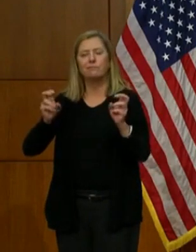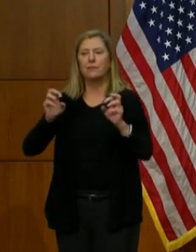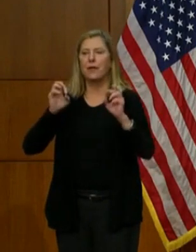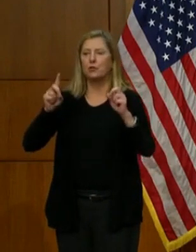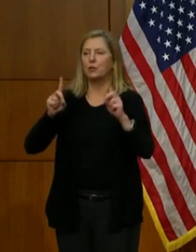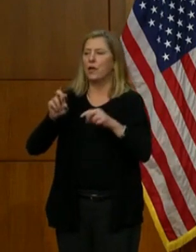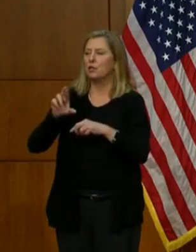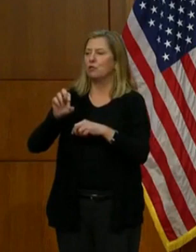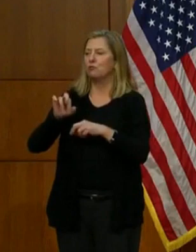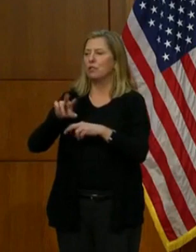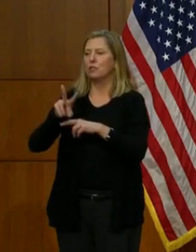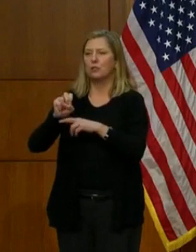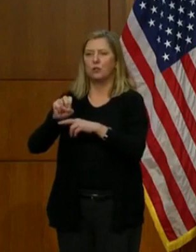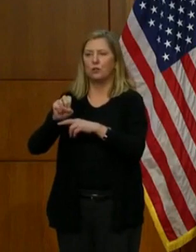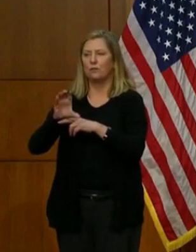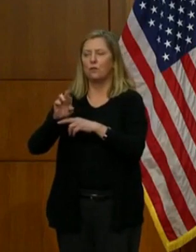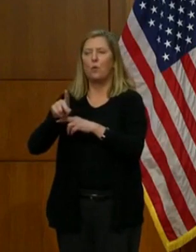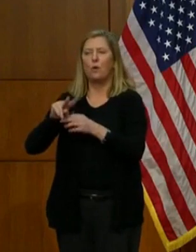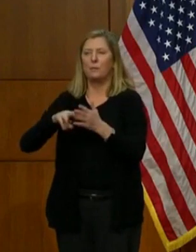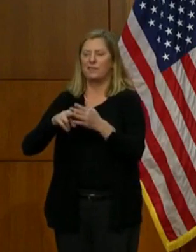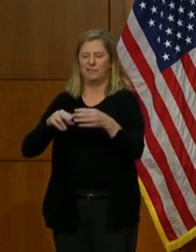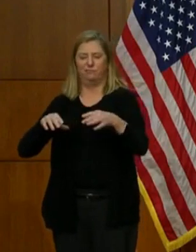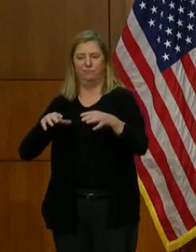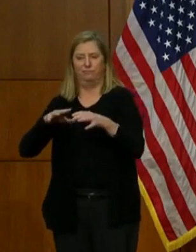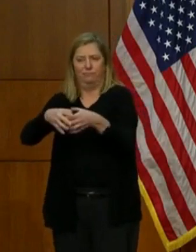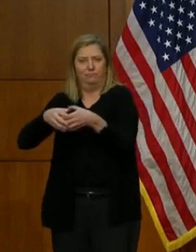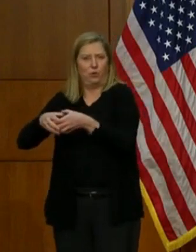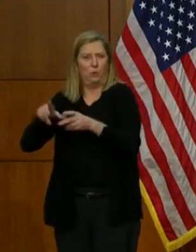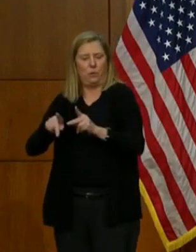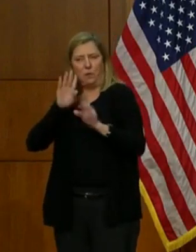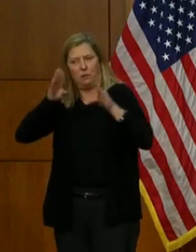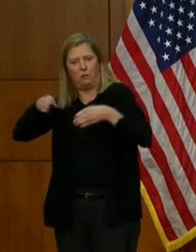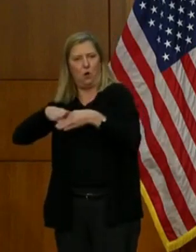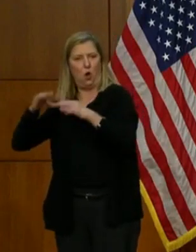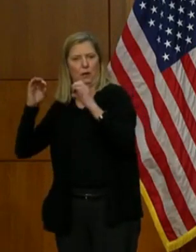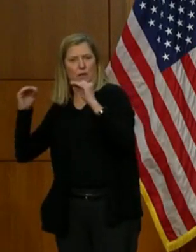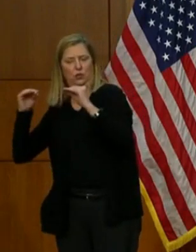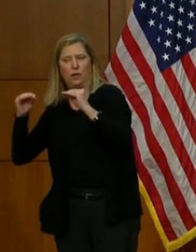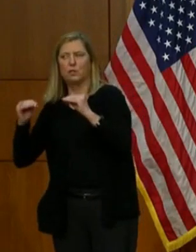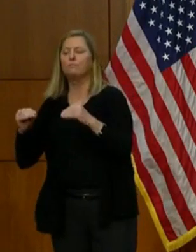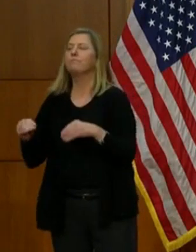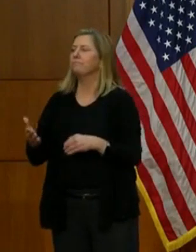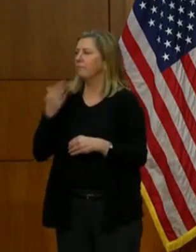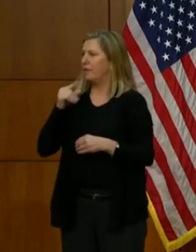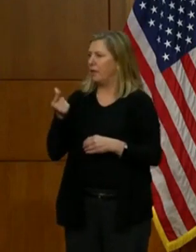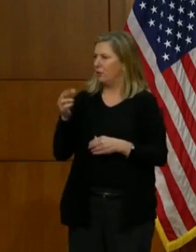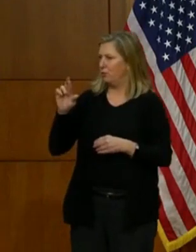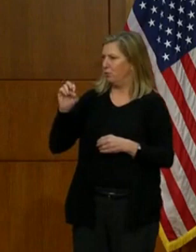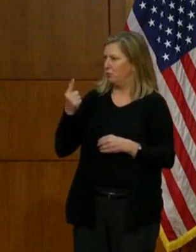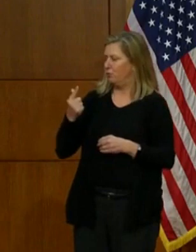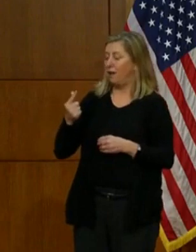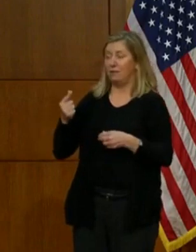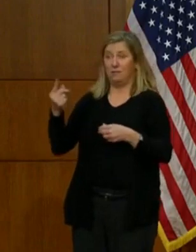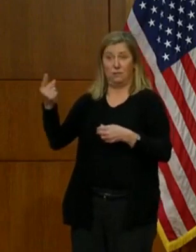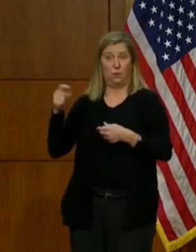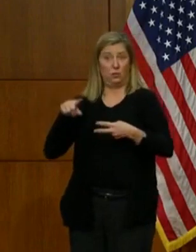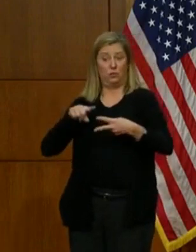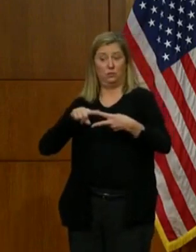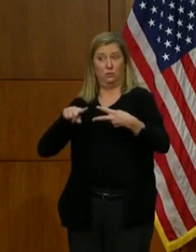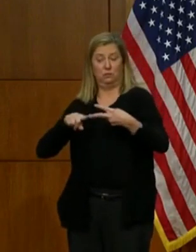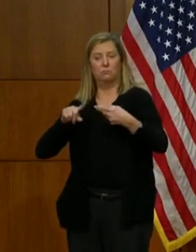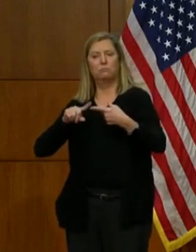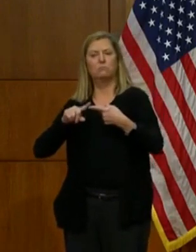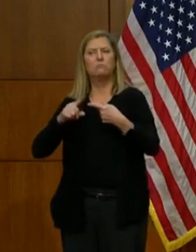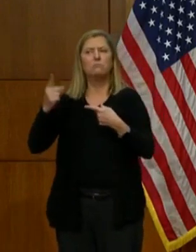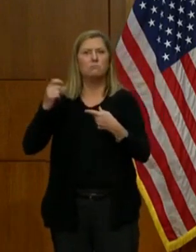teachers? Yes, thank you, Greg. A two-part question. The first was our efforts to